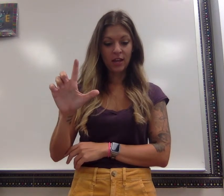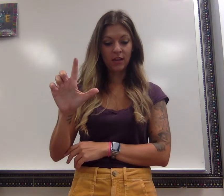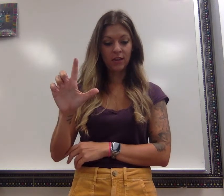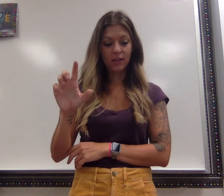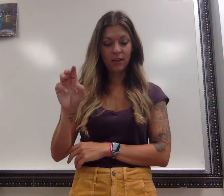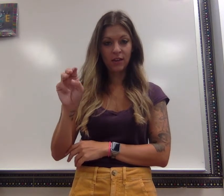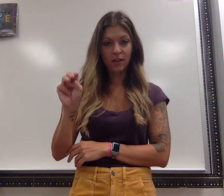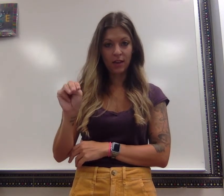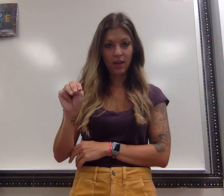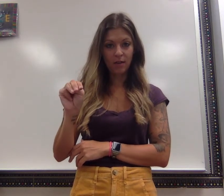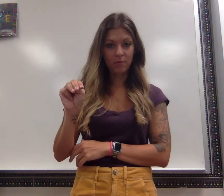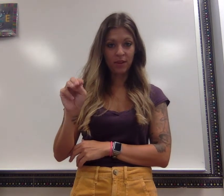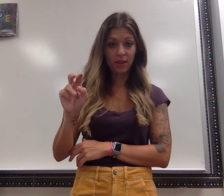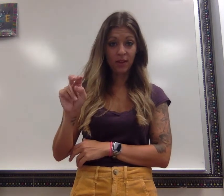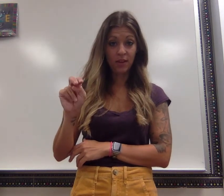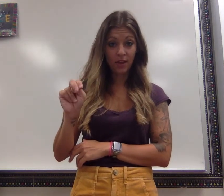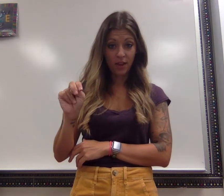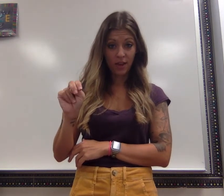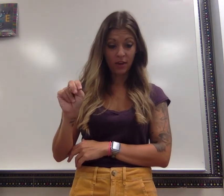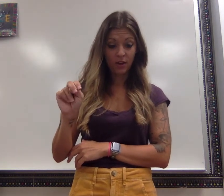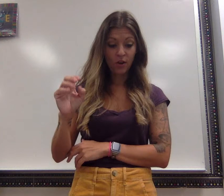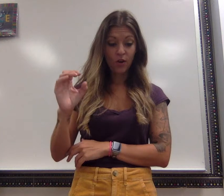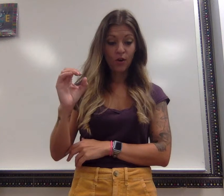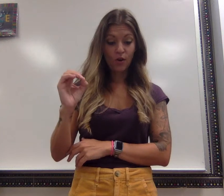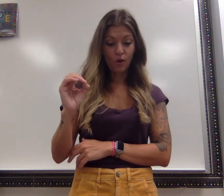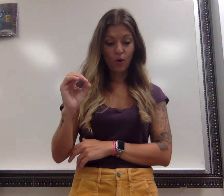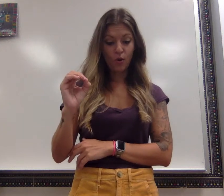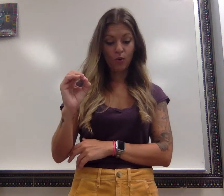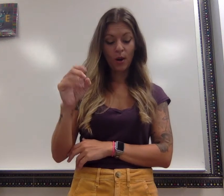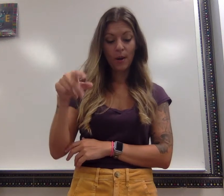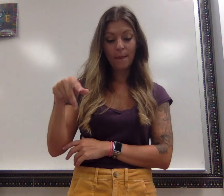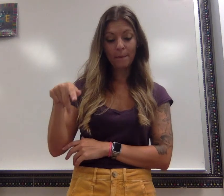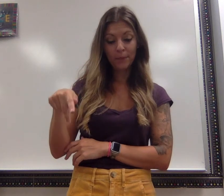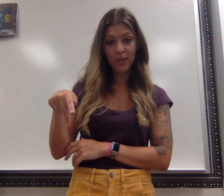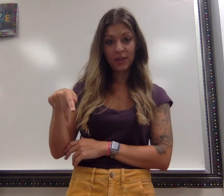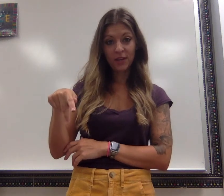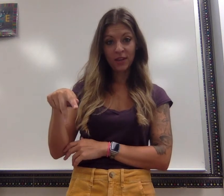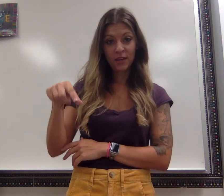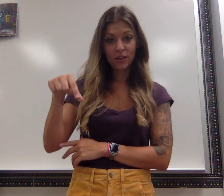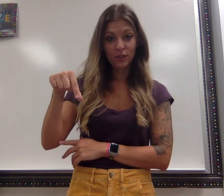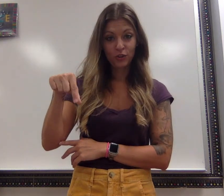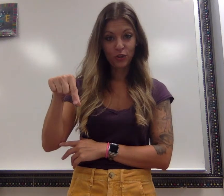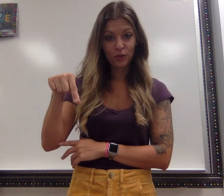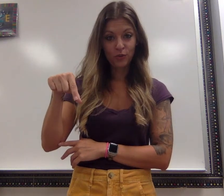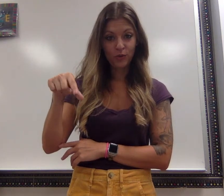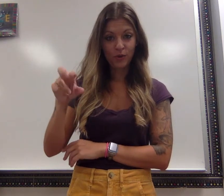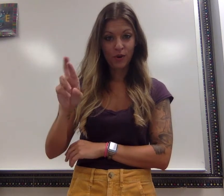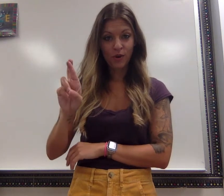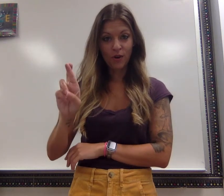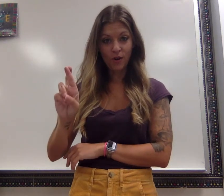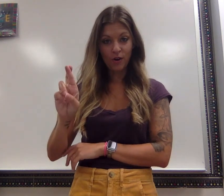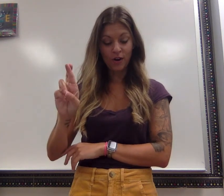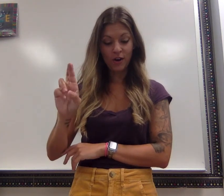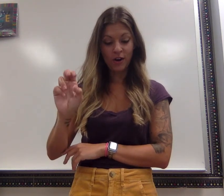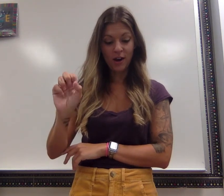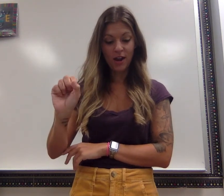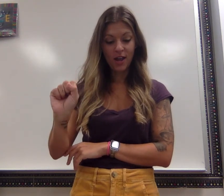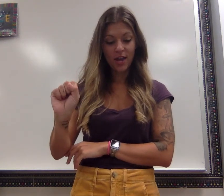L, M, N, O, P, Q, R,